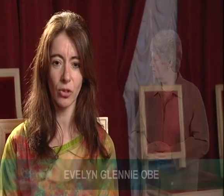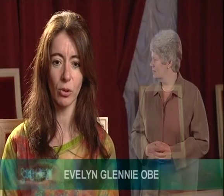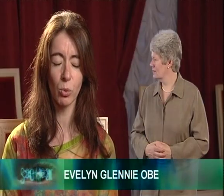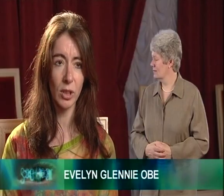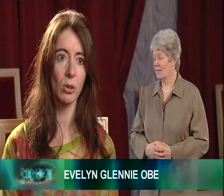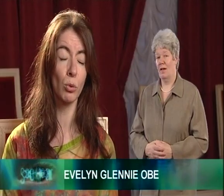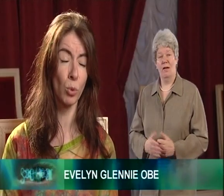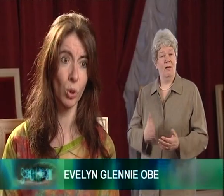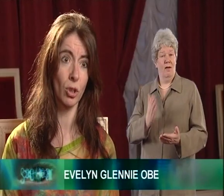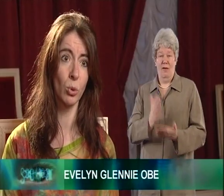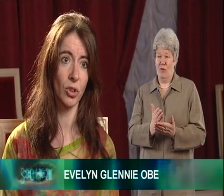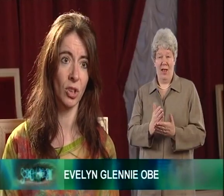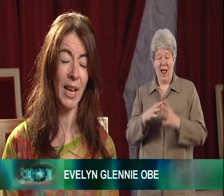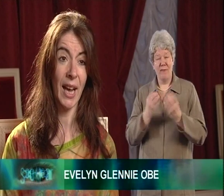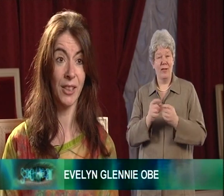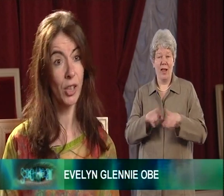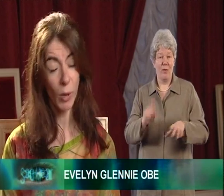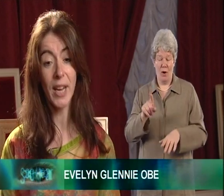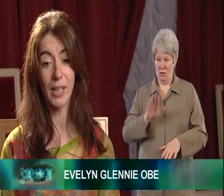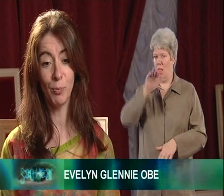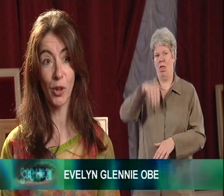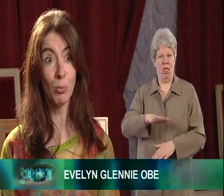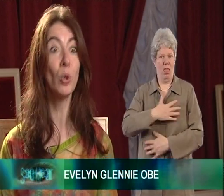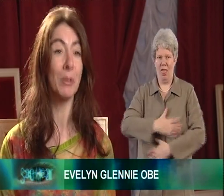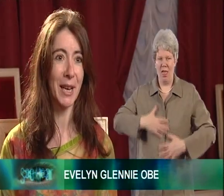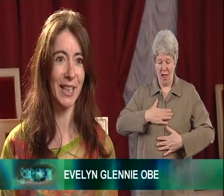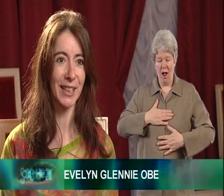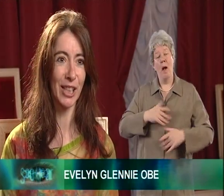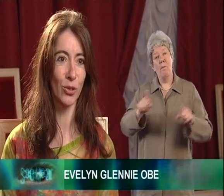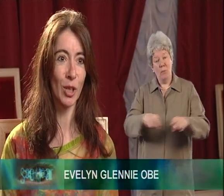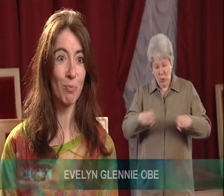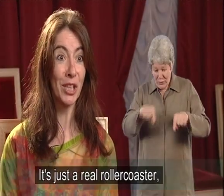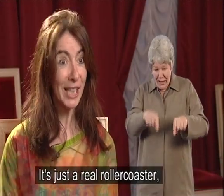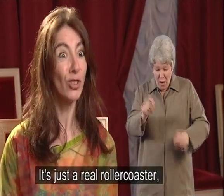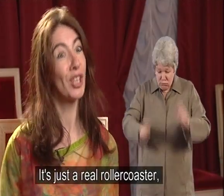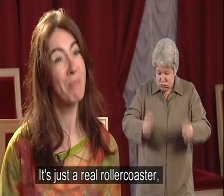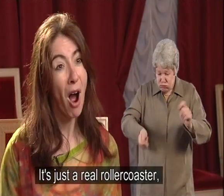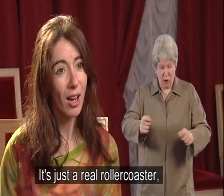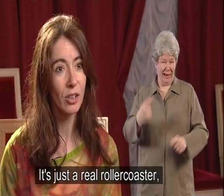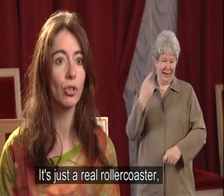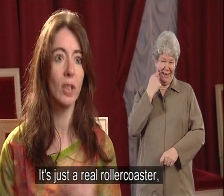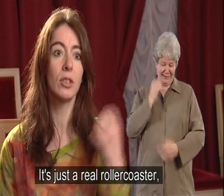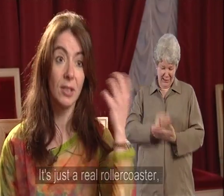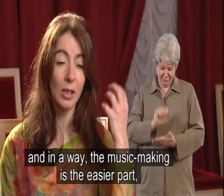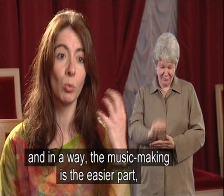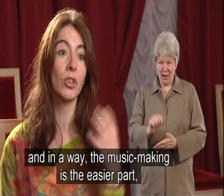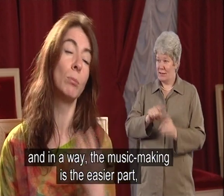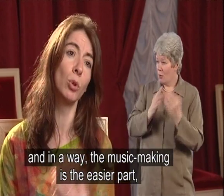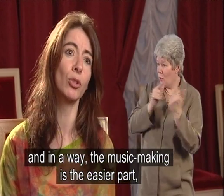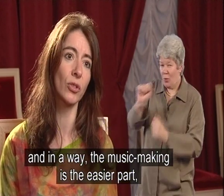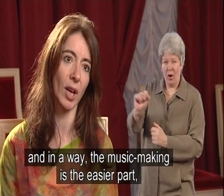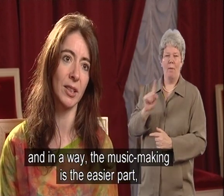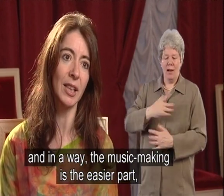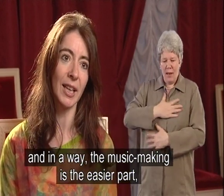It's just a real roller coaster, and in a way the music making is the easier part. It's trying to deal with